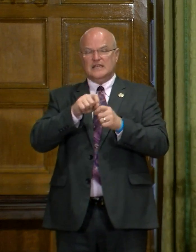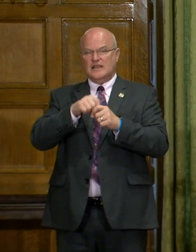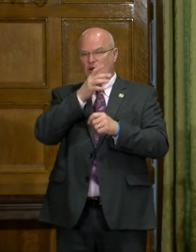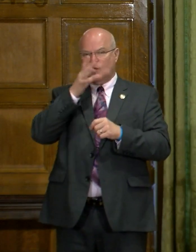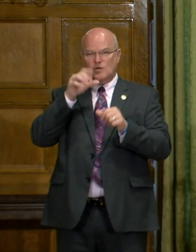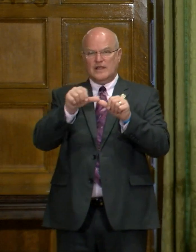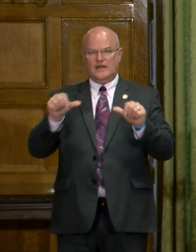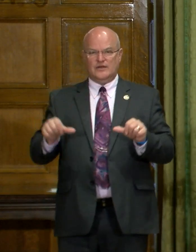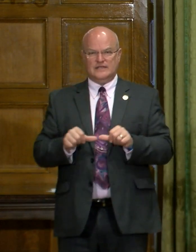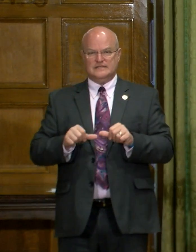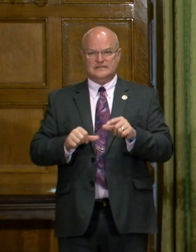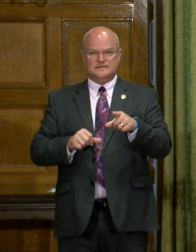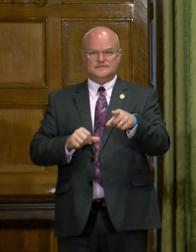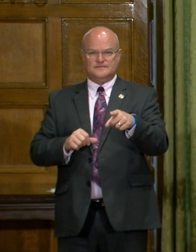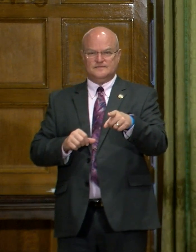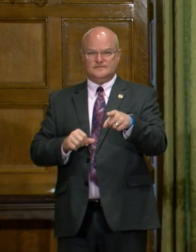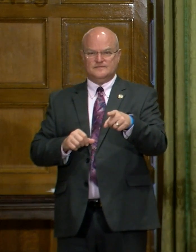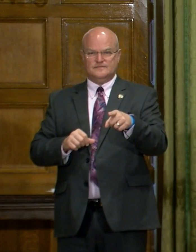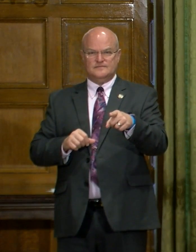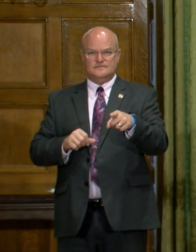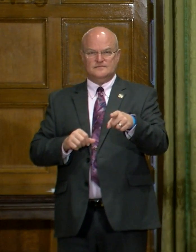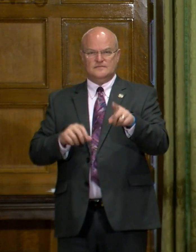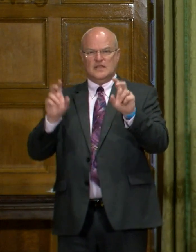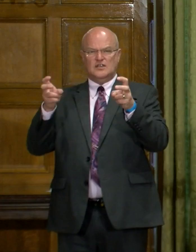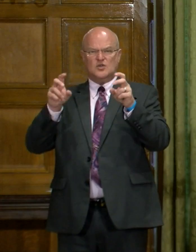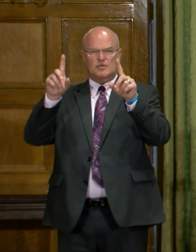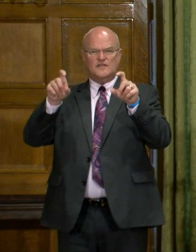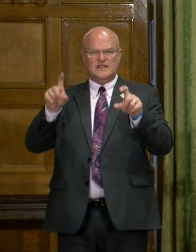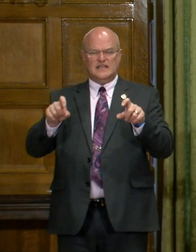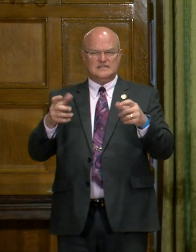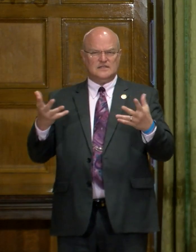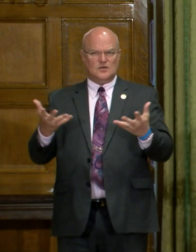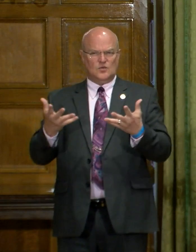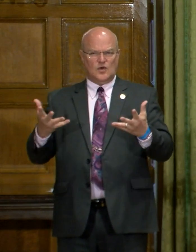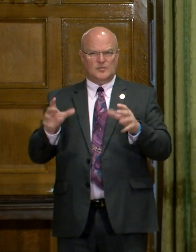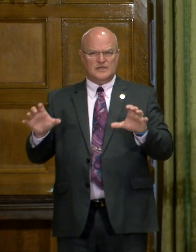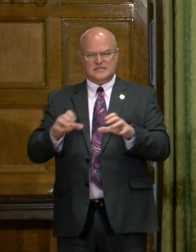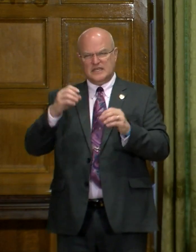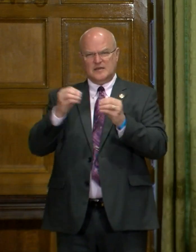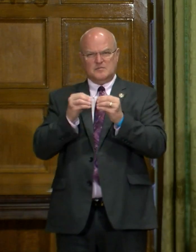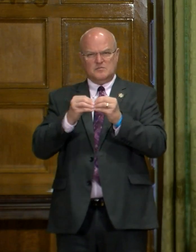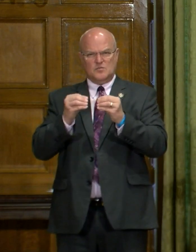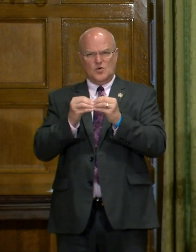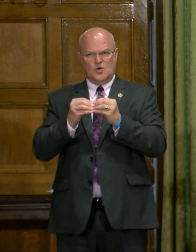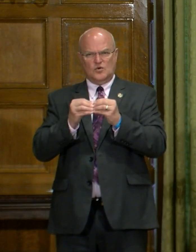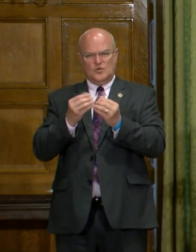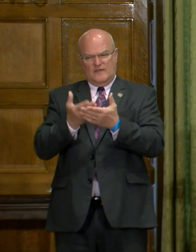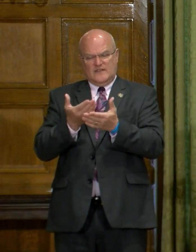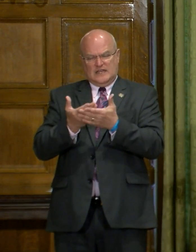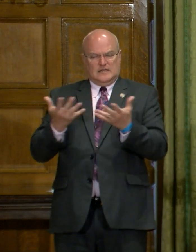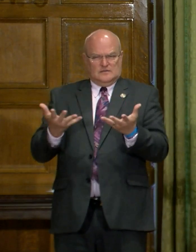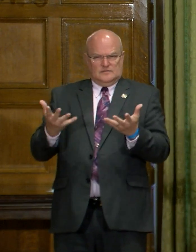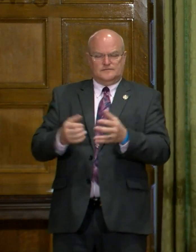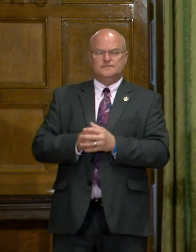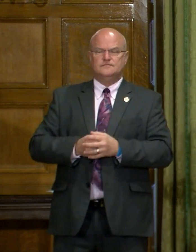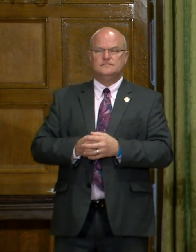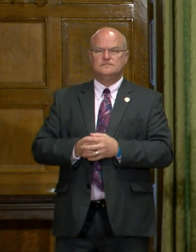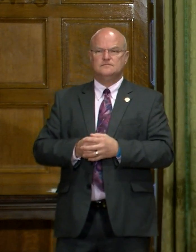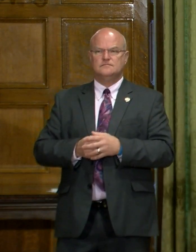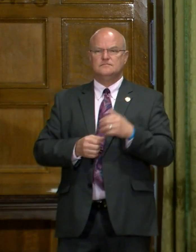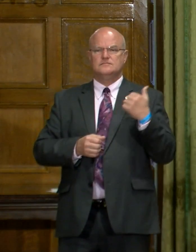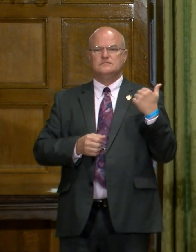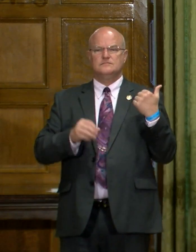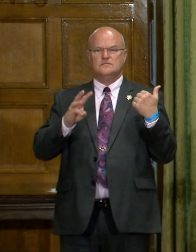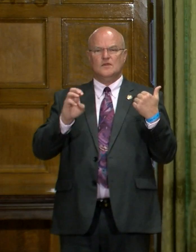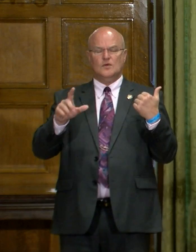in our rural areas. In terms of testing, like what can be done further with funding?